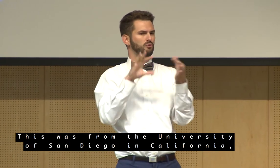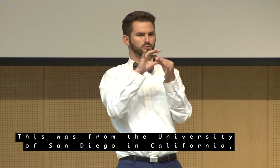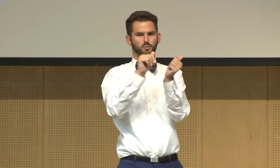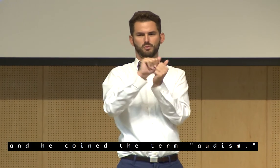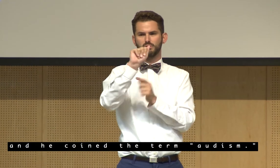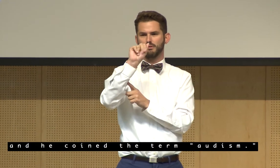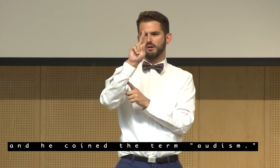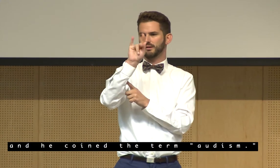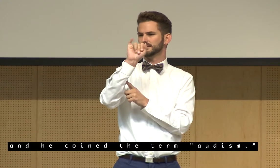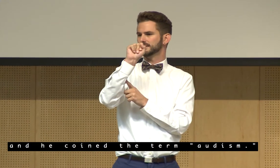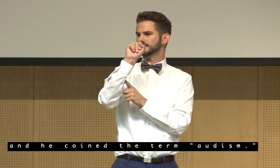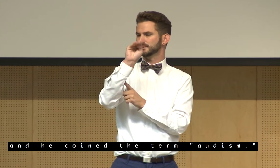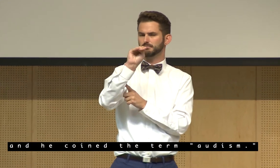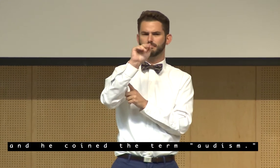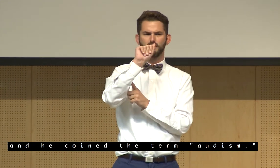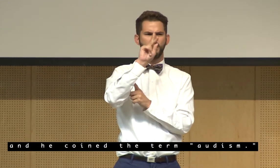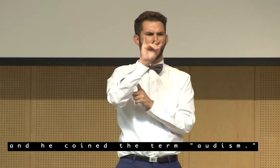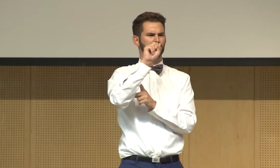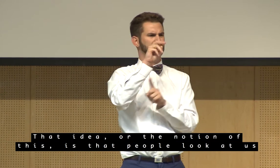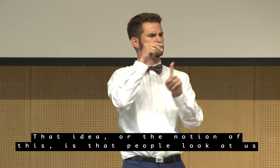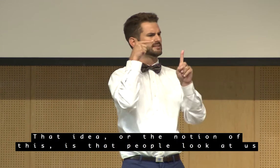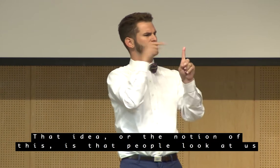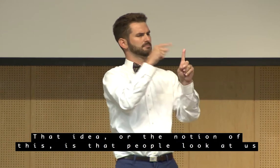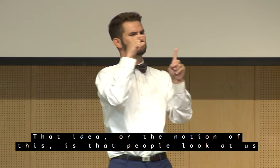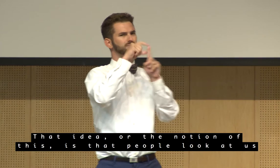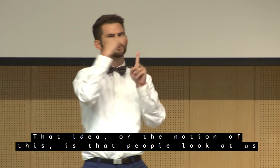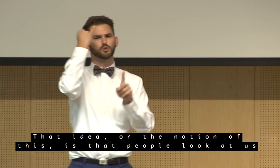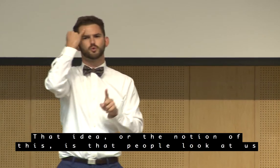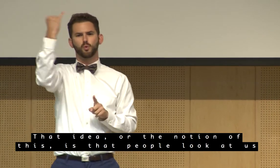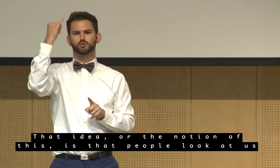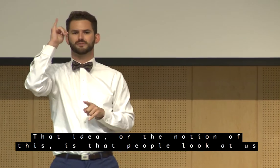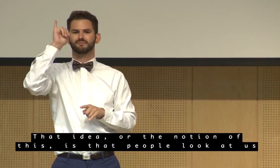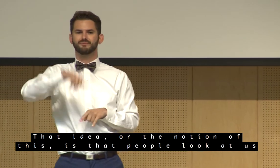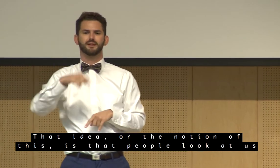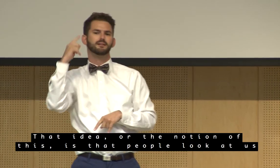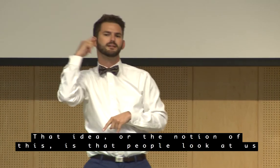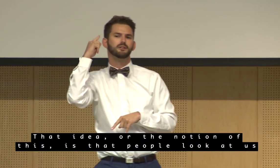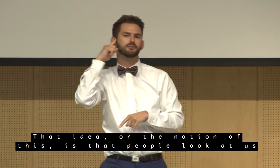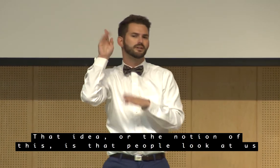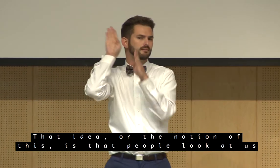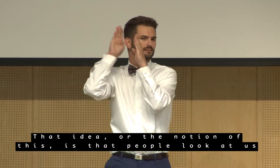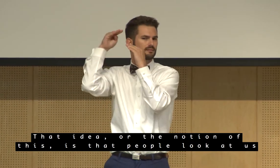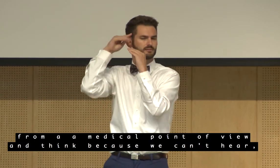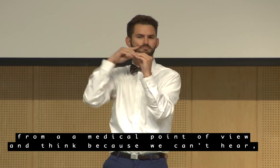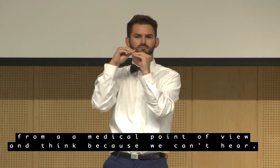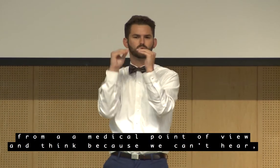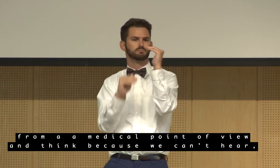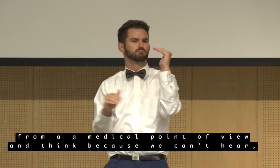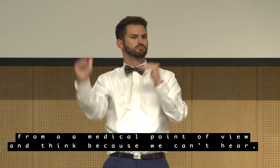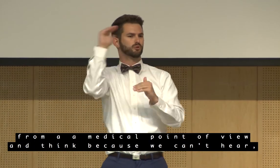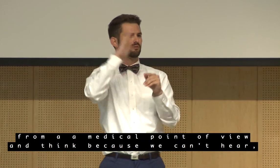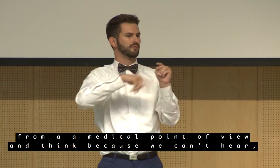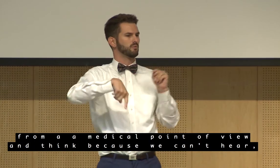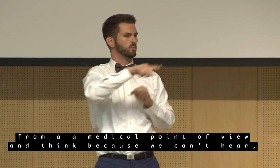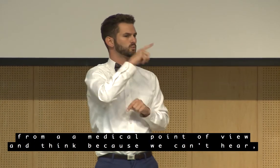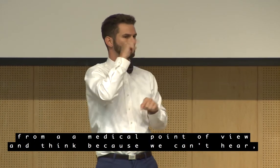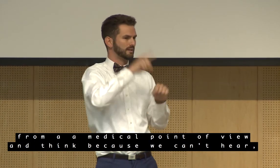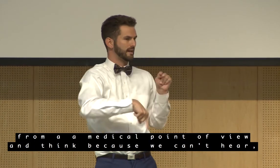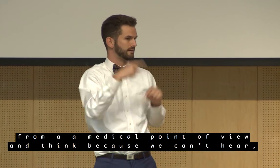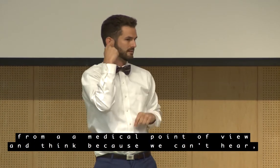California, and he coined the term autism. That idea, or the notion of this, is that people look at us from a medical point of view and think because